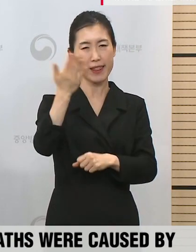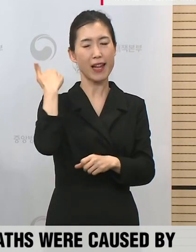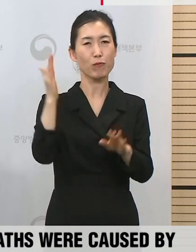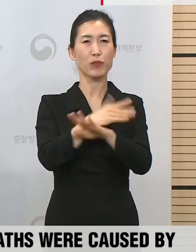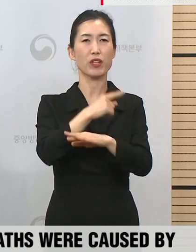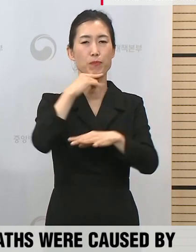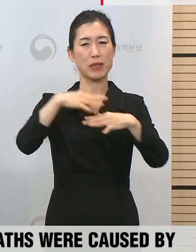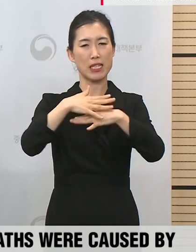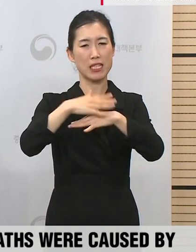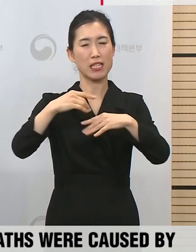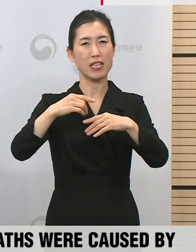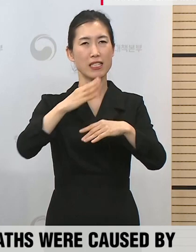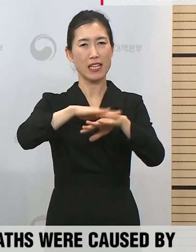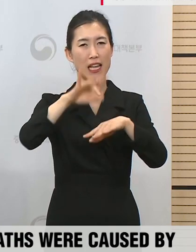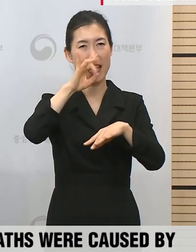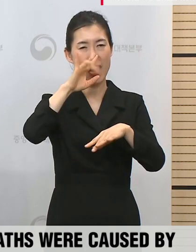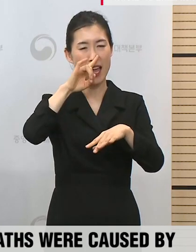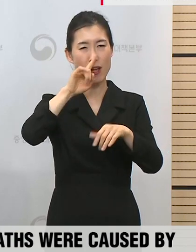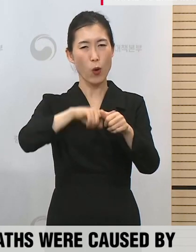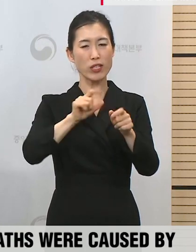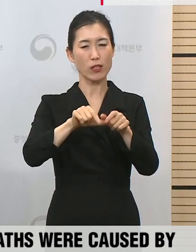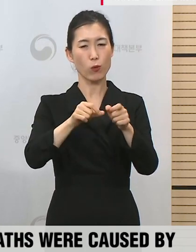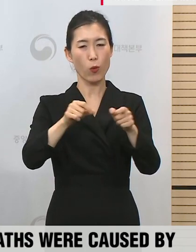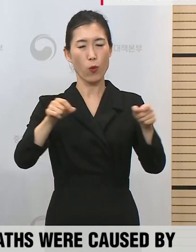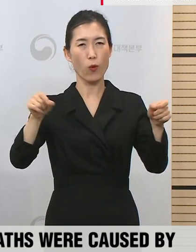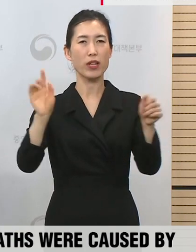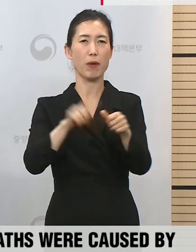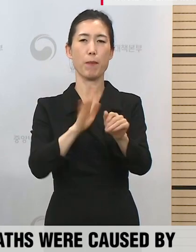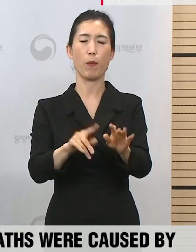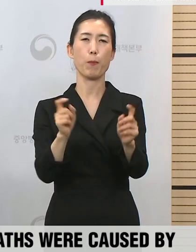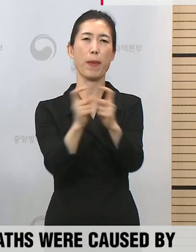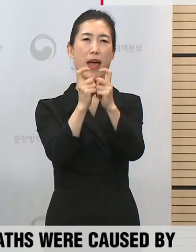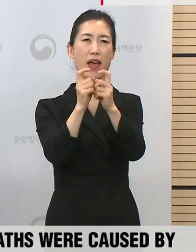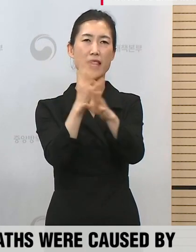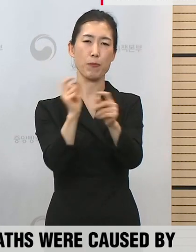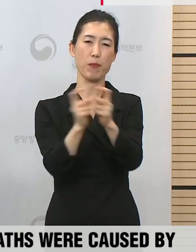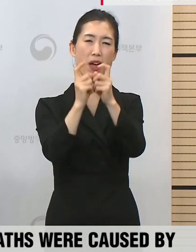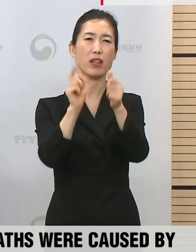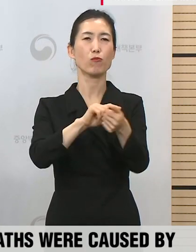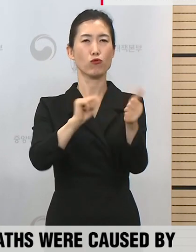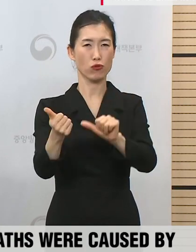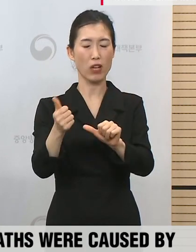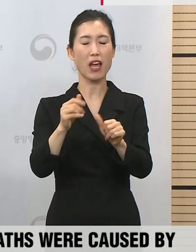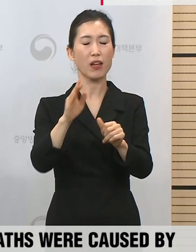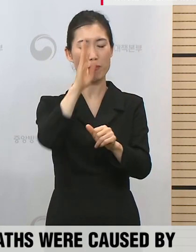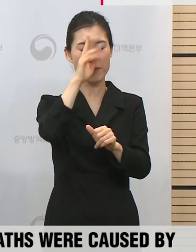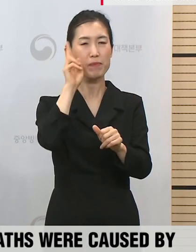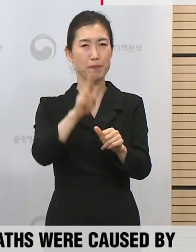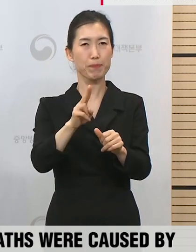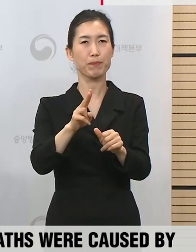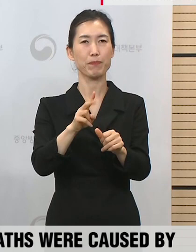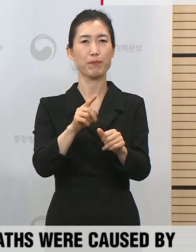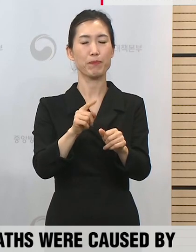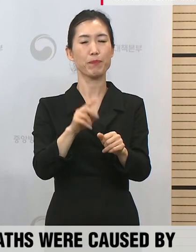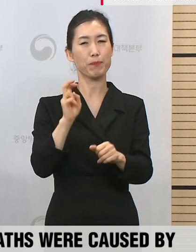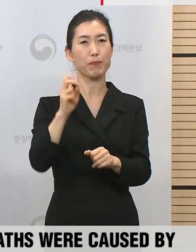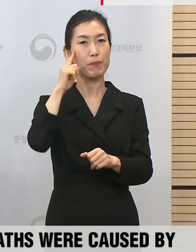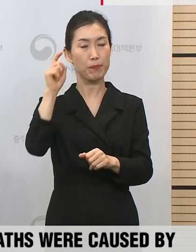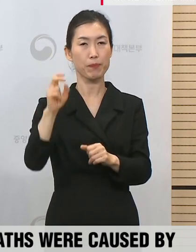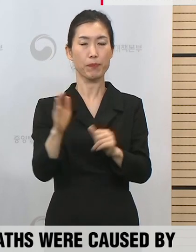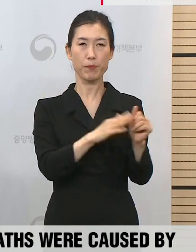person going through severe symptoms. So this was the conclusion that we have reached. And the second